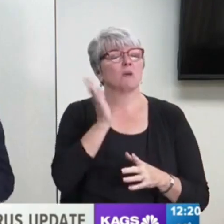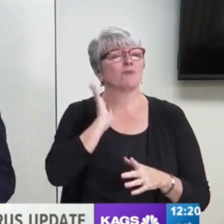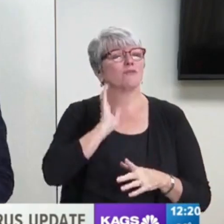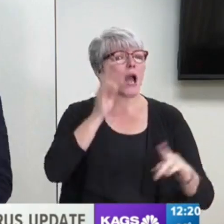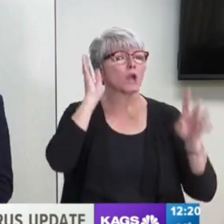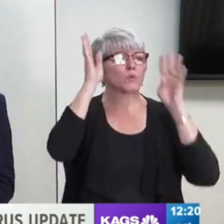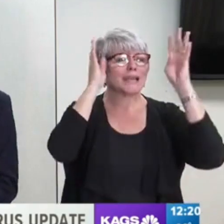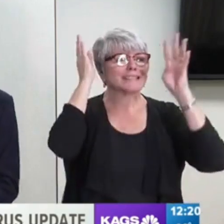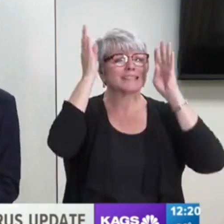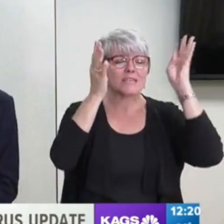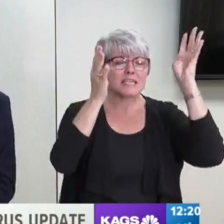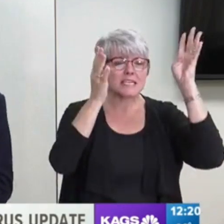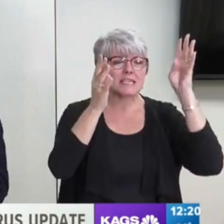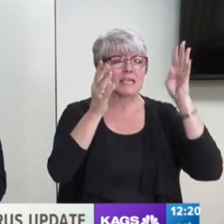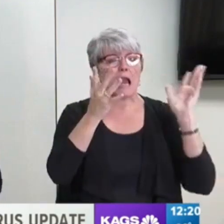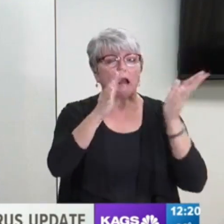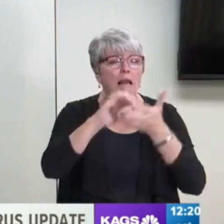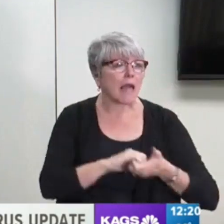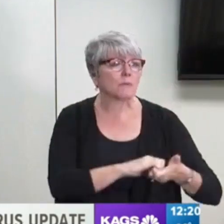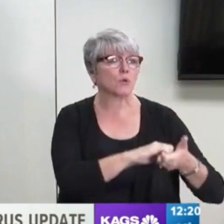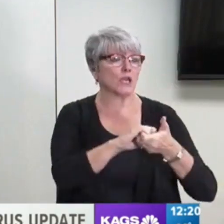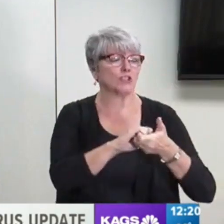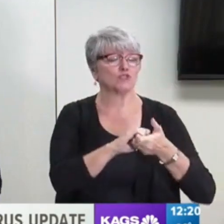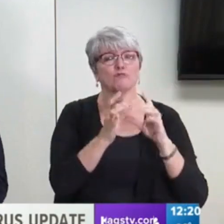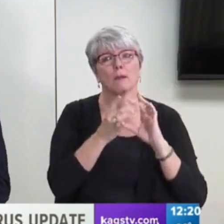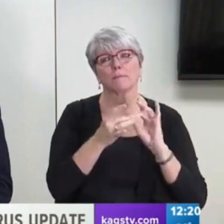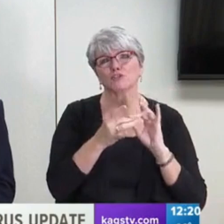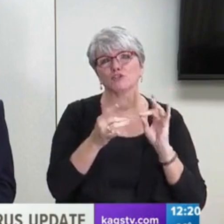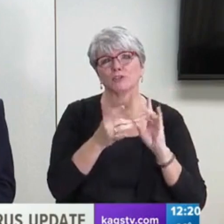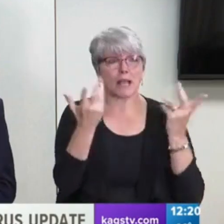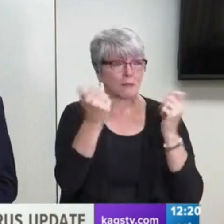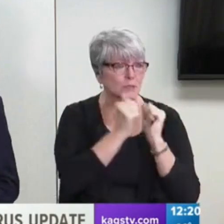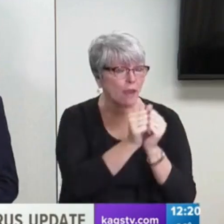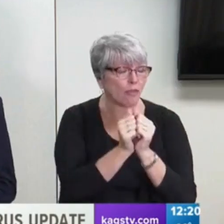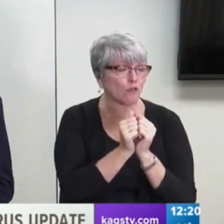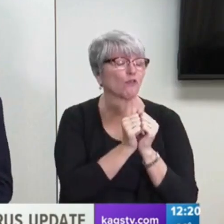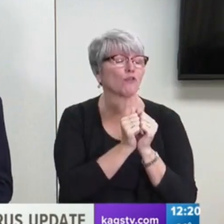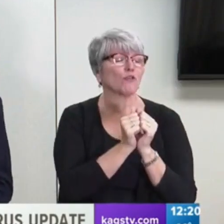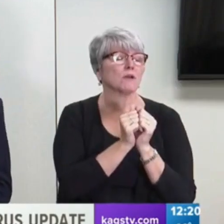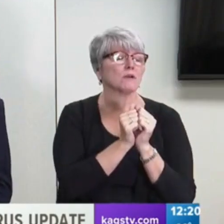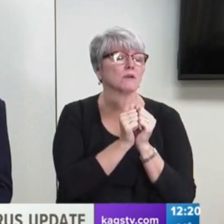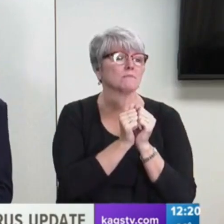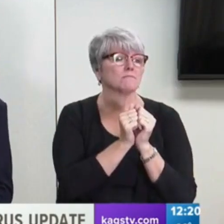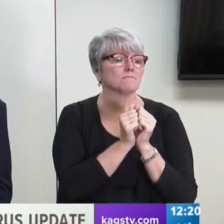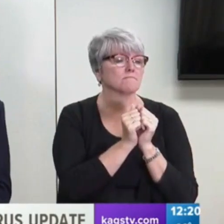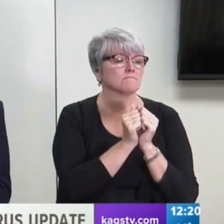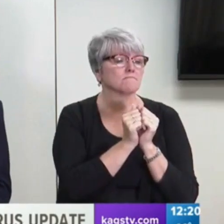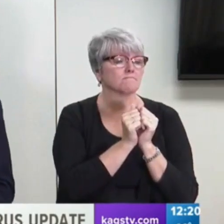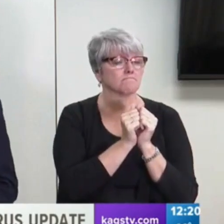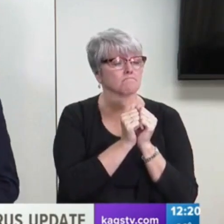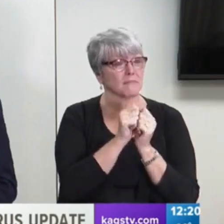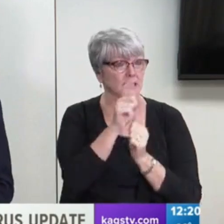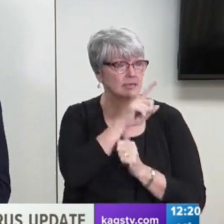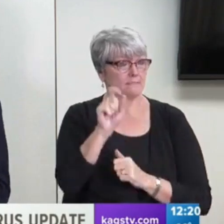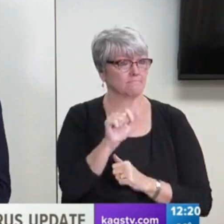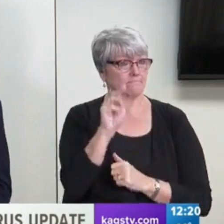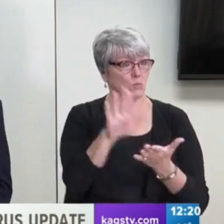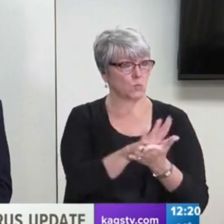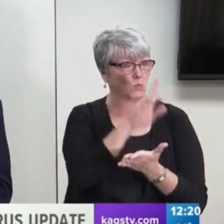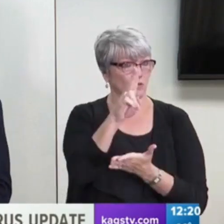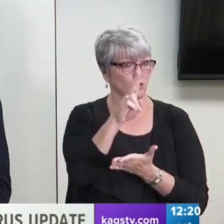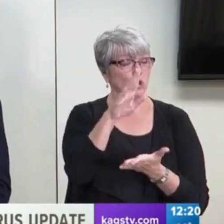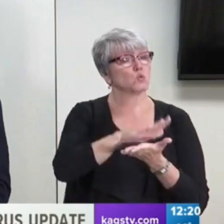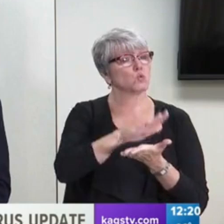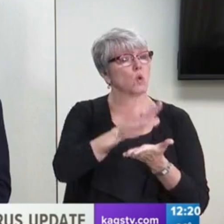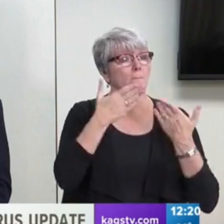I mentioned collaboration. I had mentioned coming together. And the Texas A&M University School